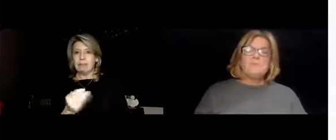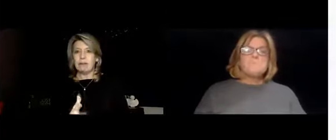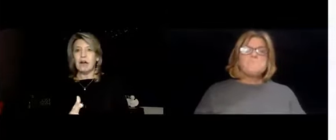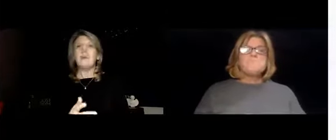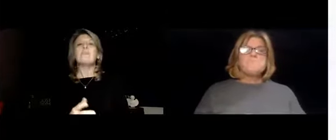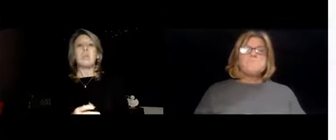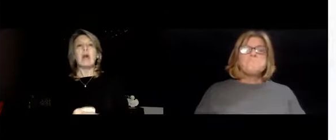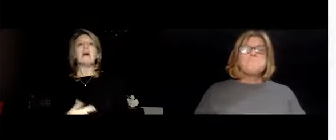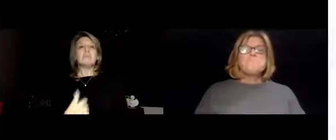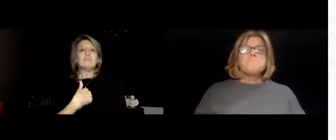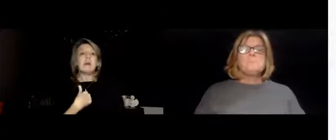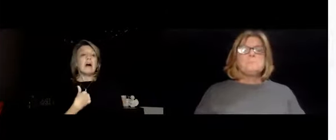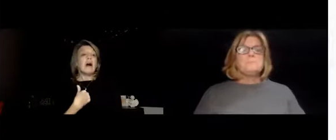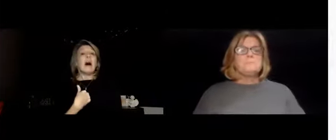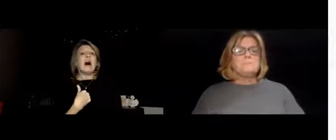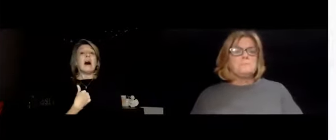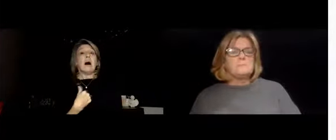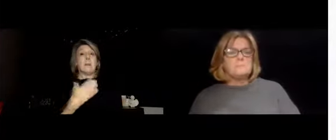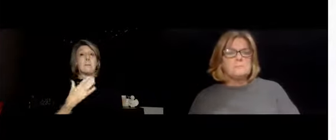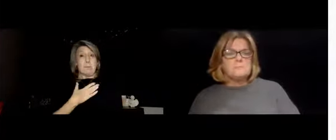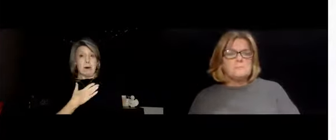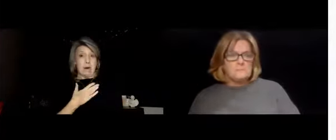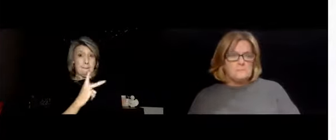Just to let you know, you're freezing up there, Tina.